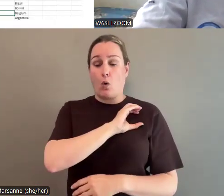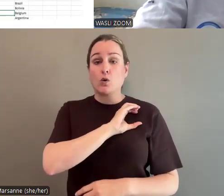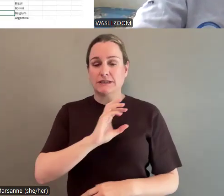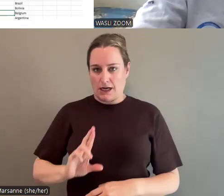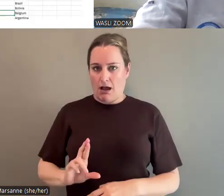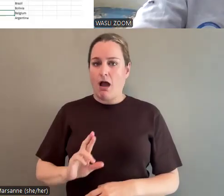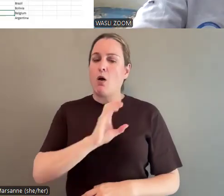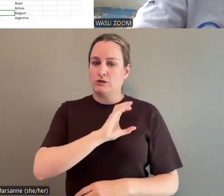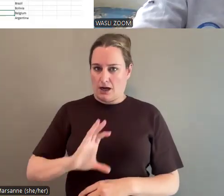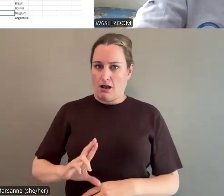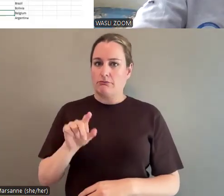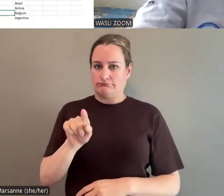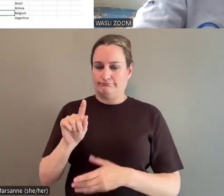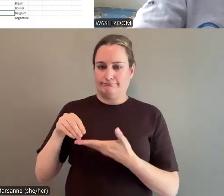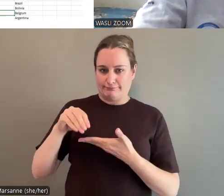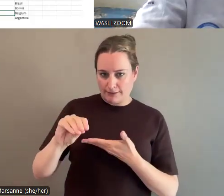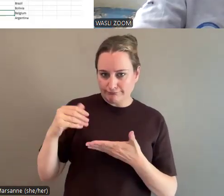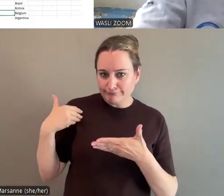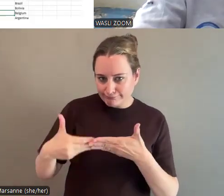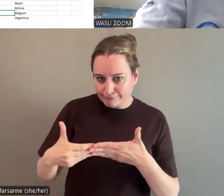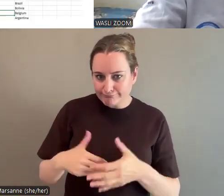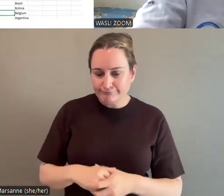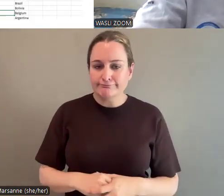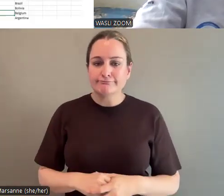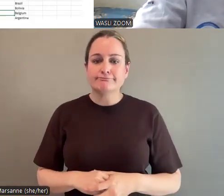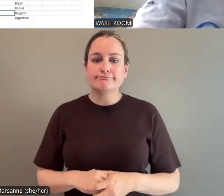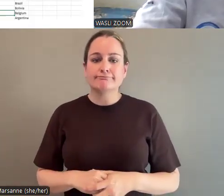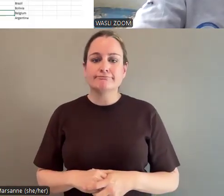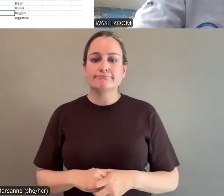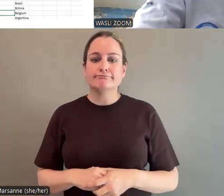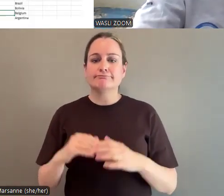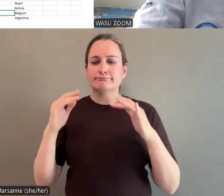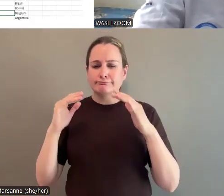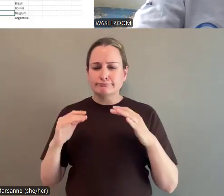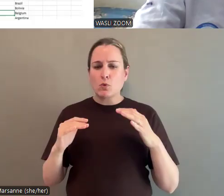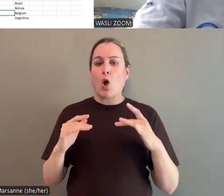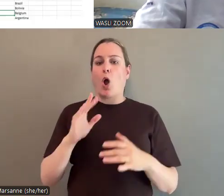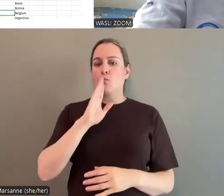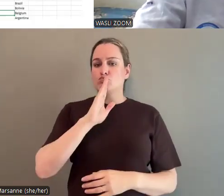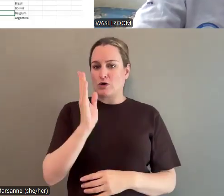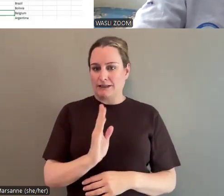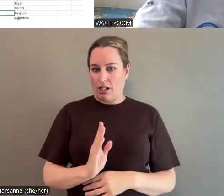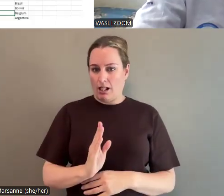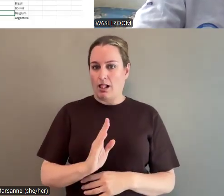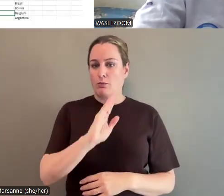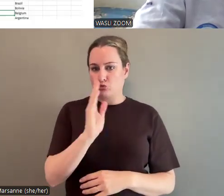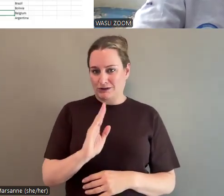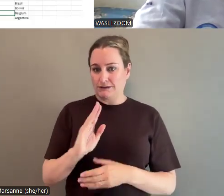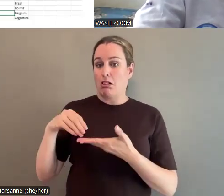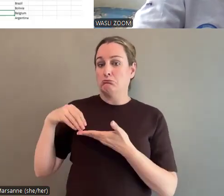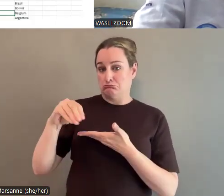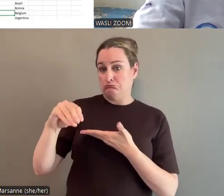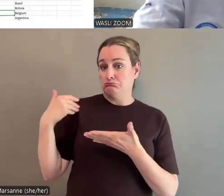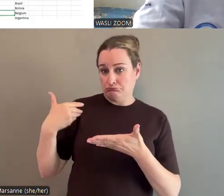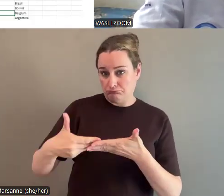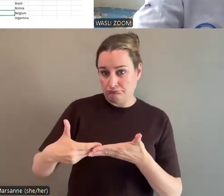Interpreters. They have paid their dues up to date. Number 21, we have the Brazilian Association of Sign Language Interpreters. They have paid their dues up to